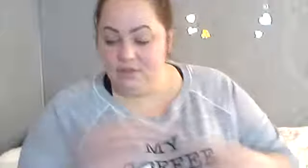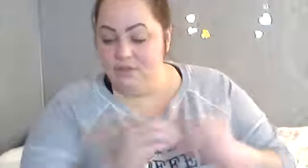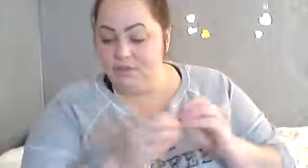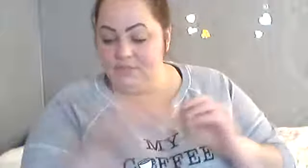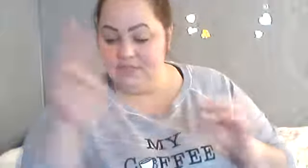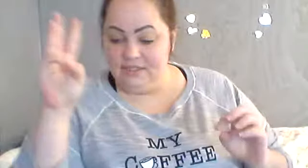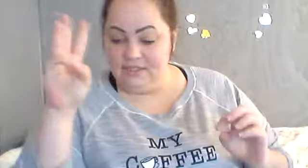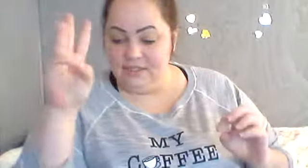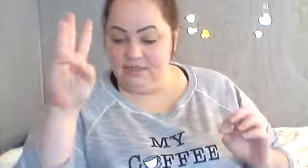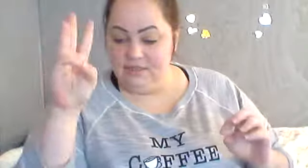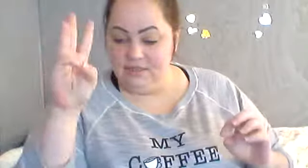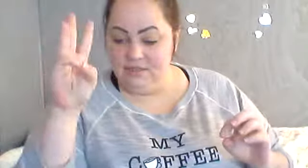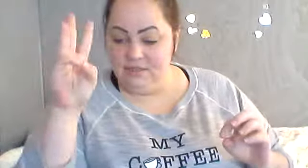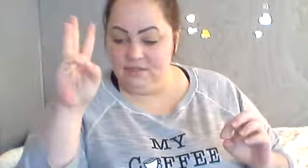Number 6.